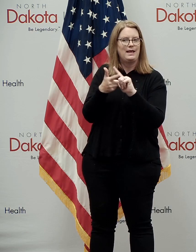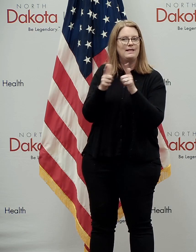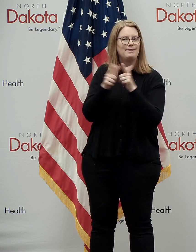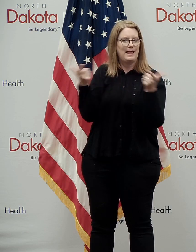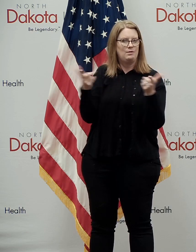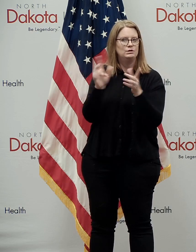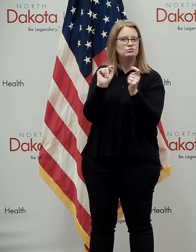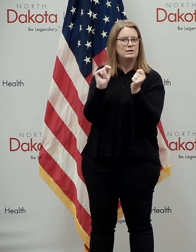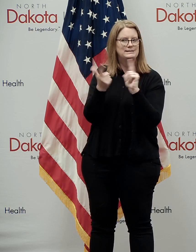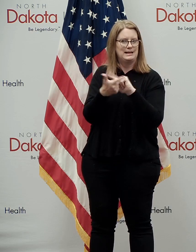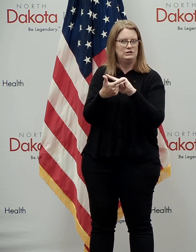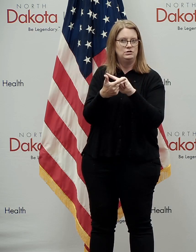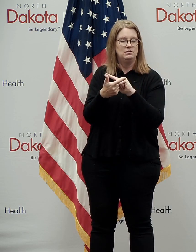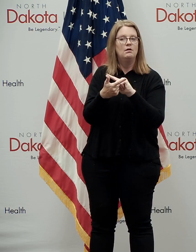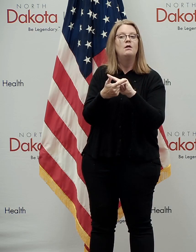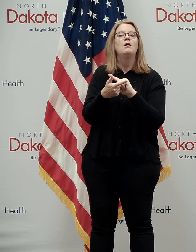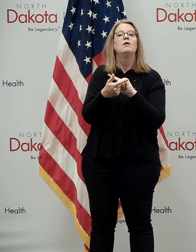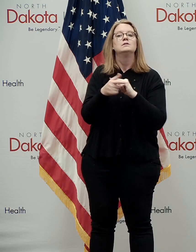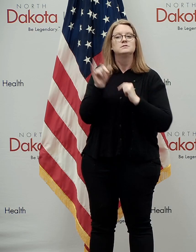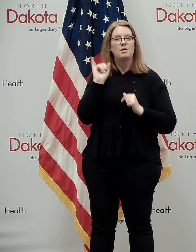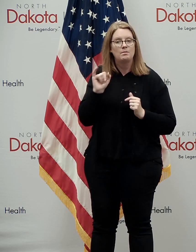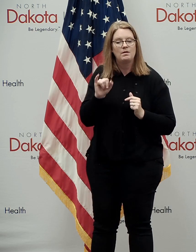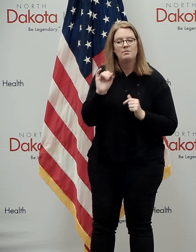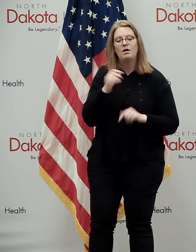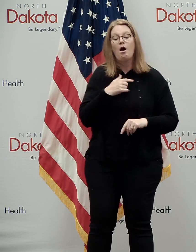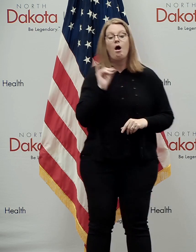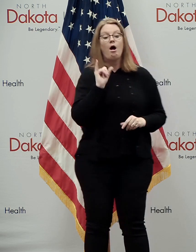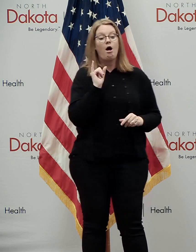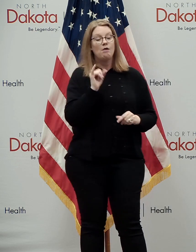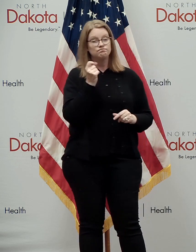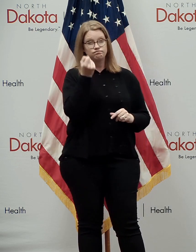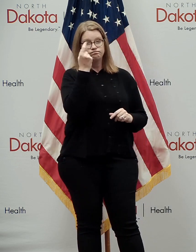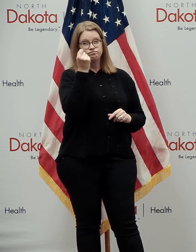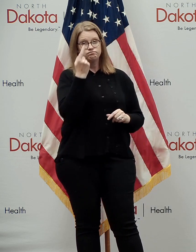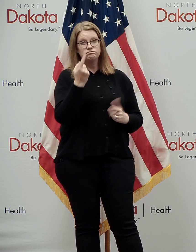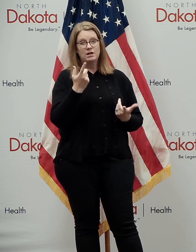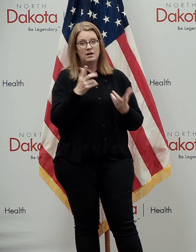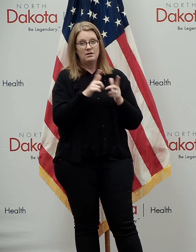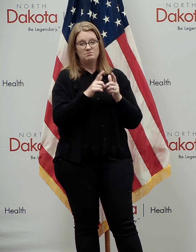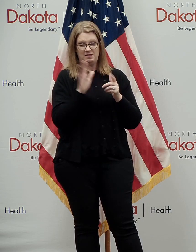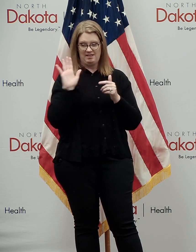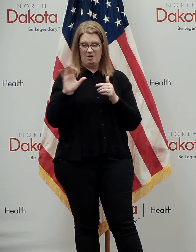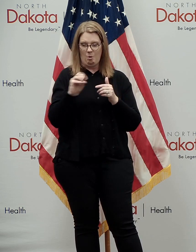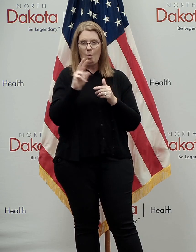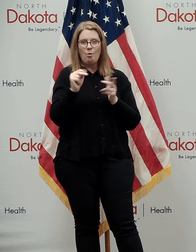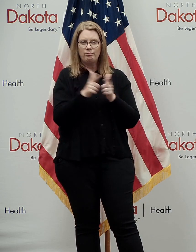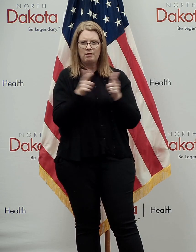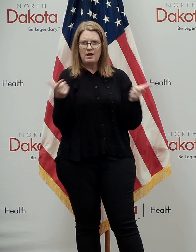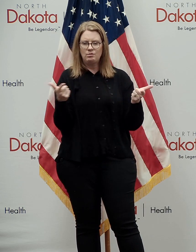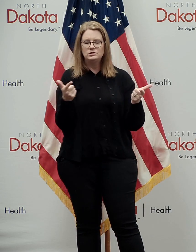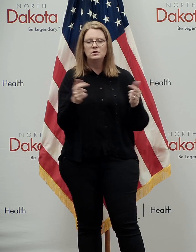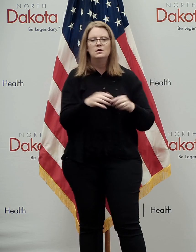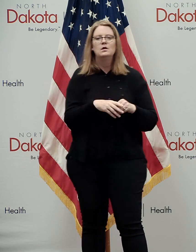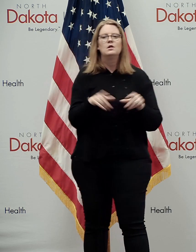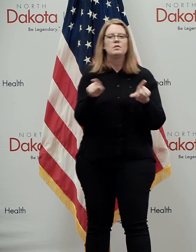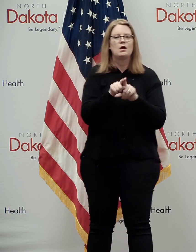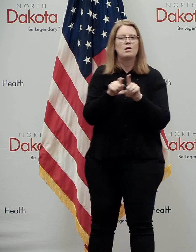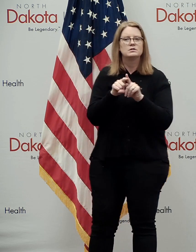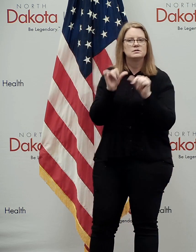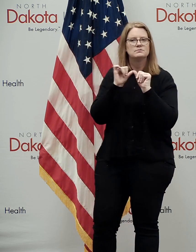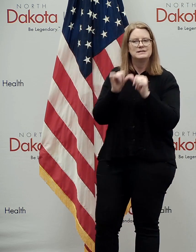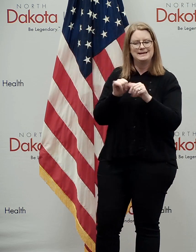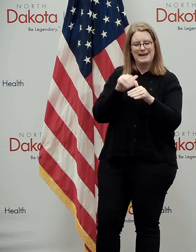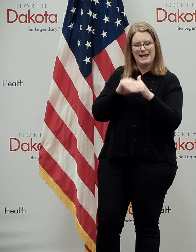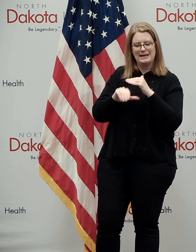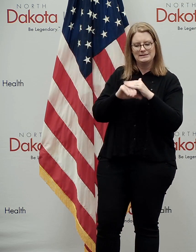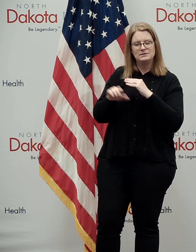can understand this pandemic with good information and with the least amount of fear. Throughout the ongoing pandemic, they have also helped to maintain